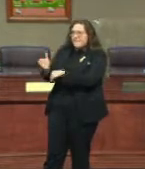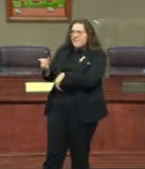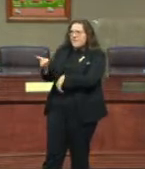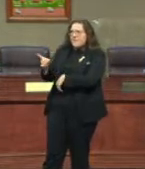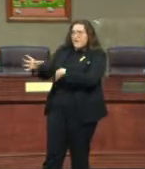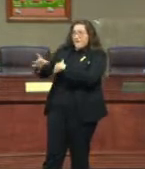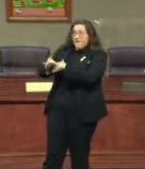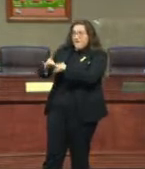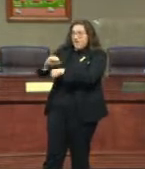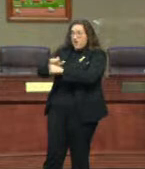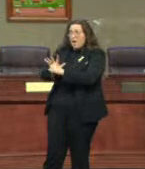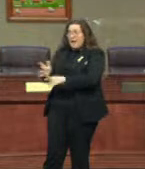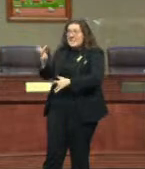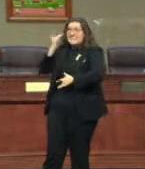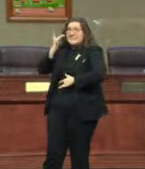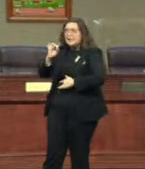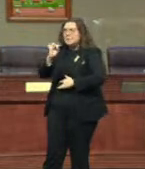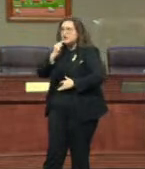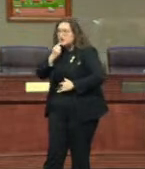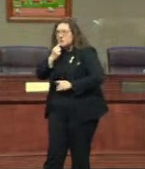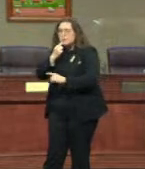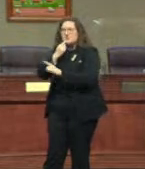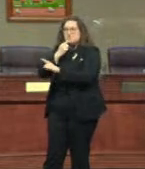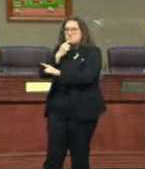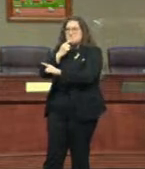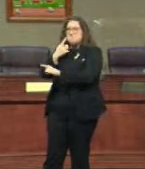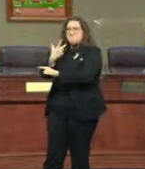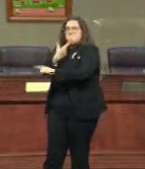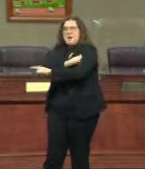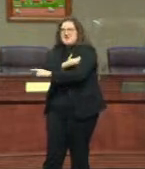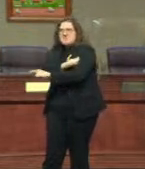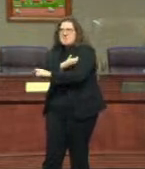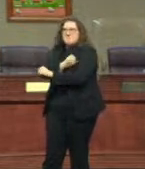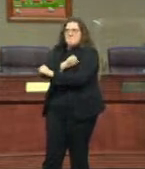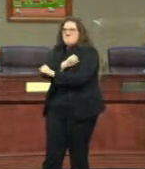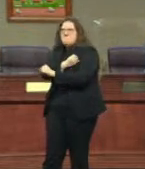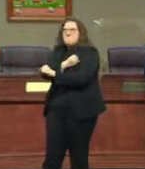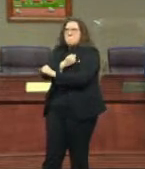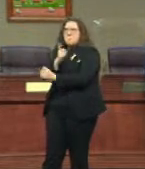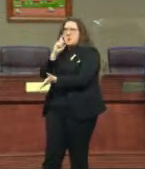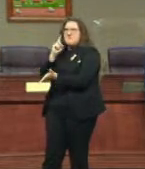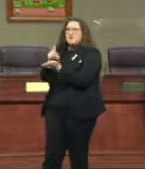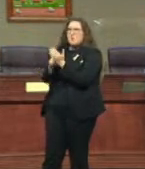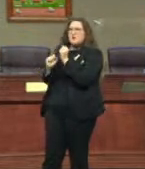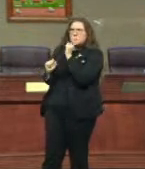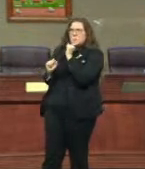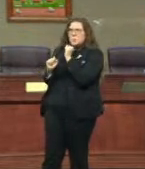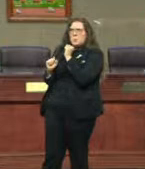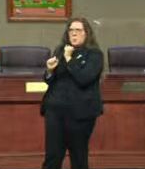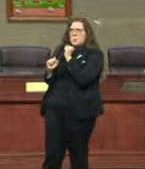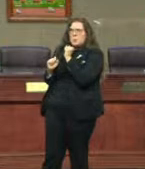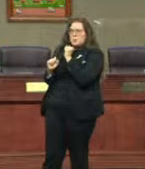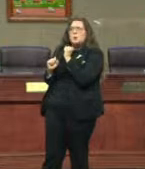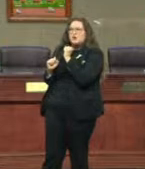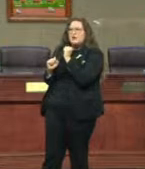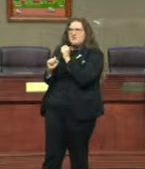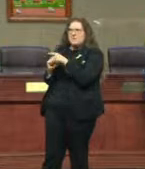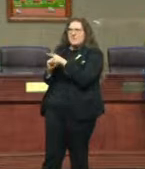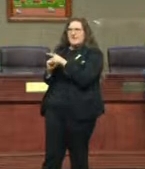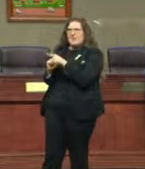or 65 years and older. And sorry, adolescents, so my voice is changing.